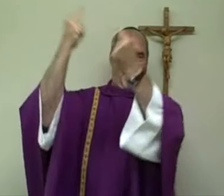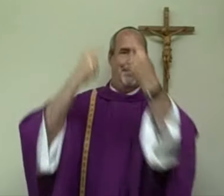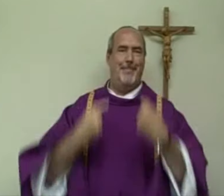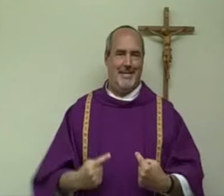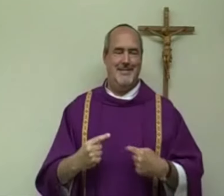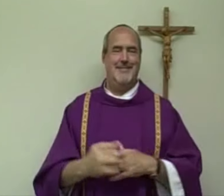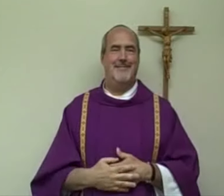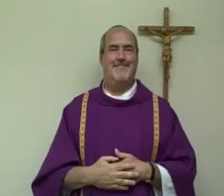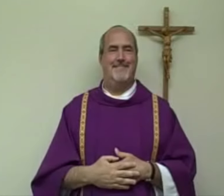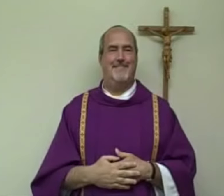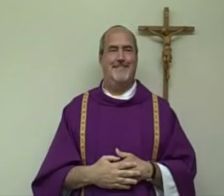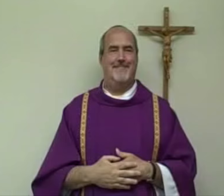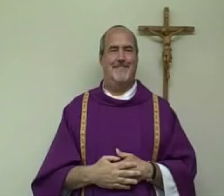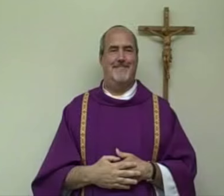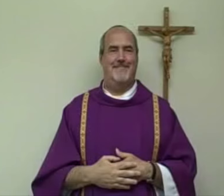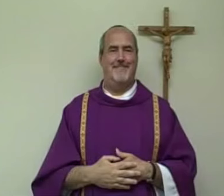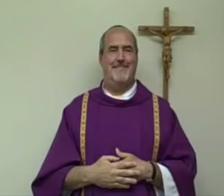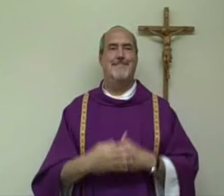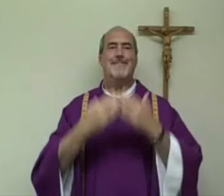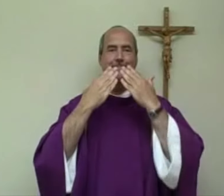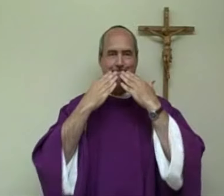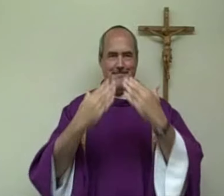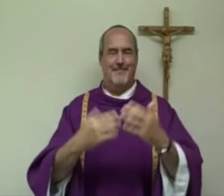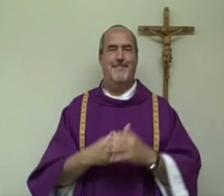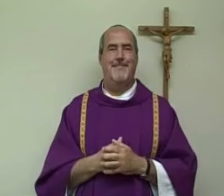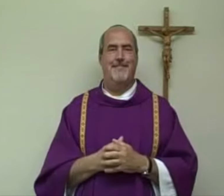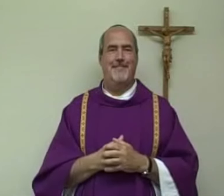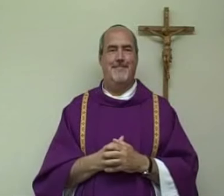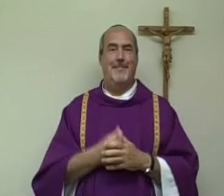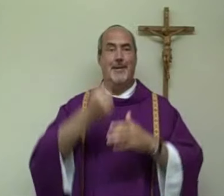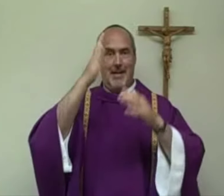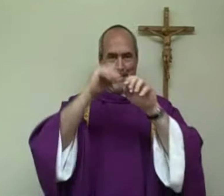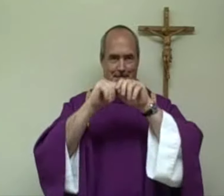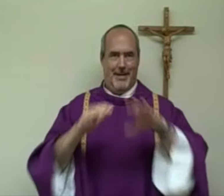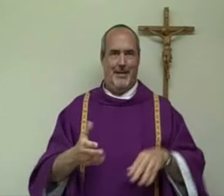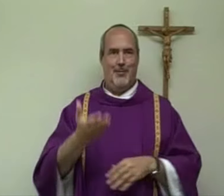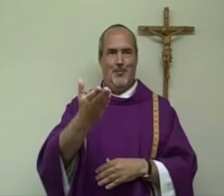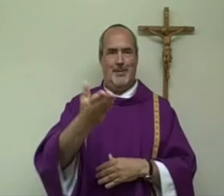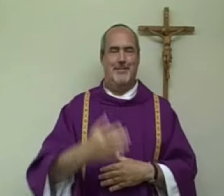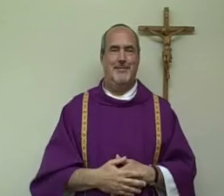Jesus' second coming. Thank you, and God bless you.